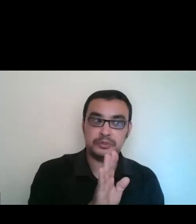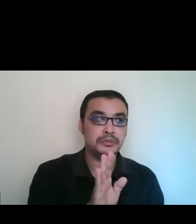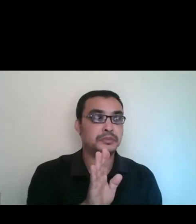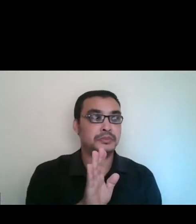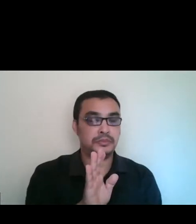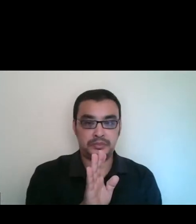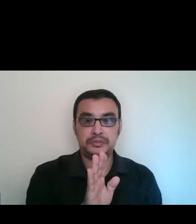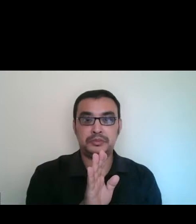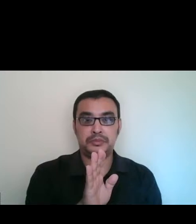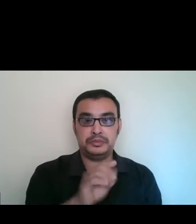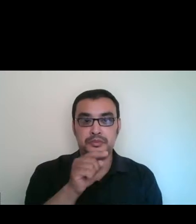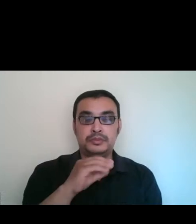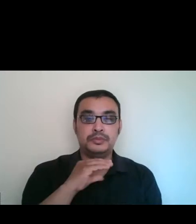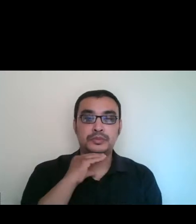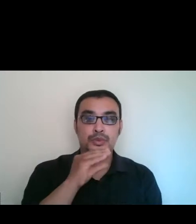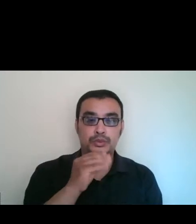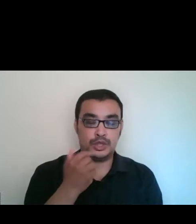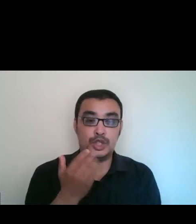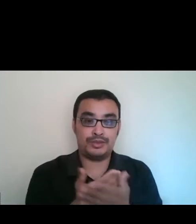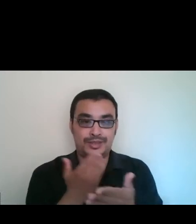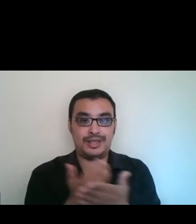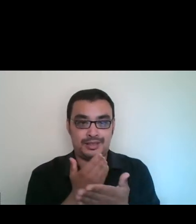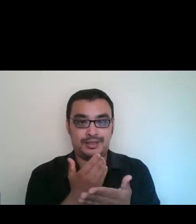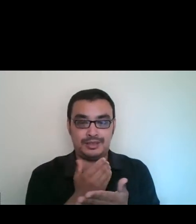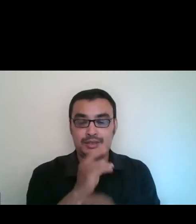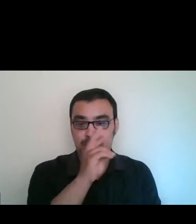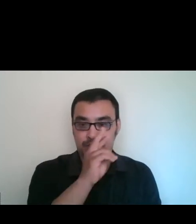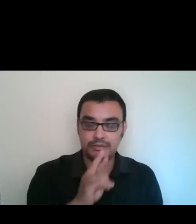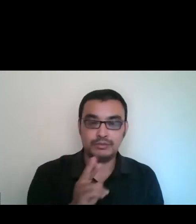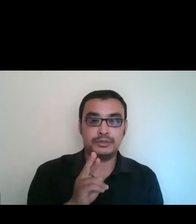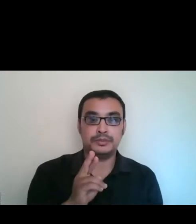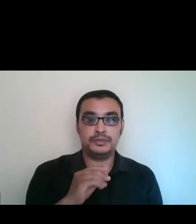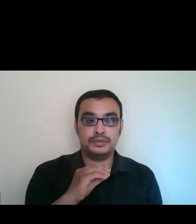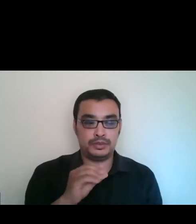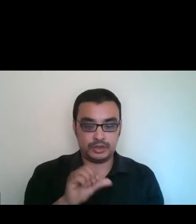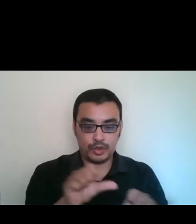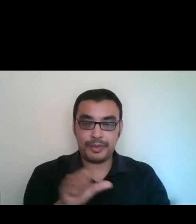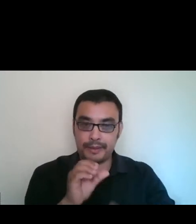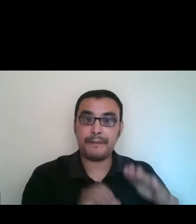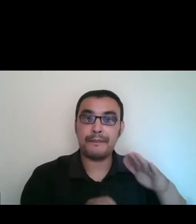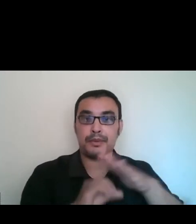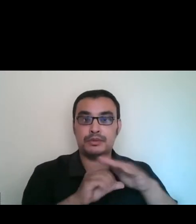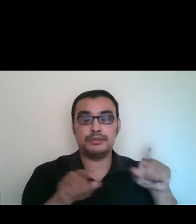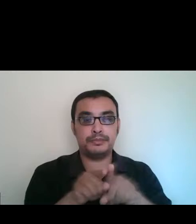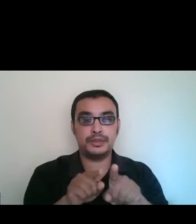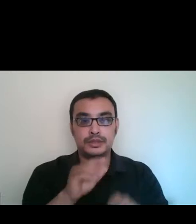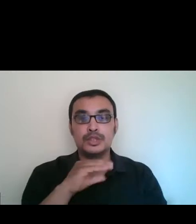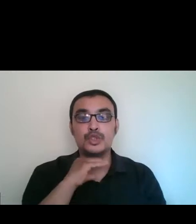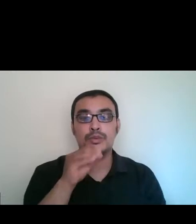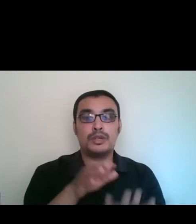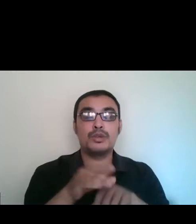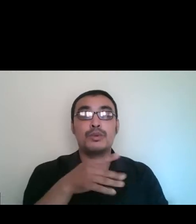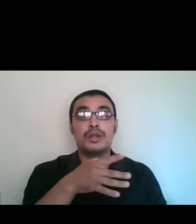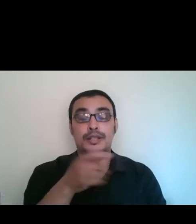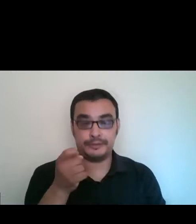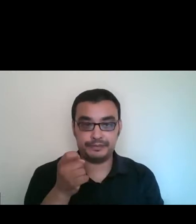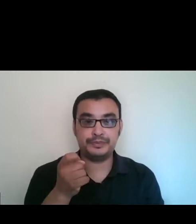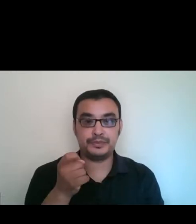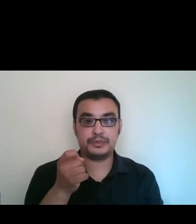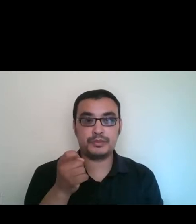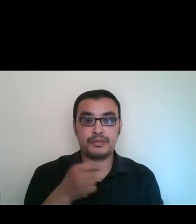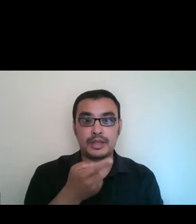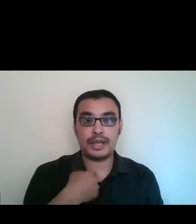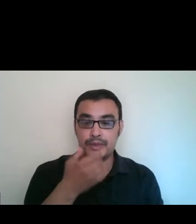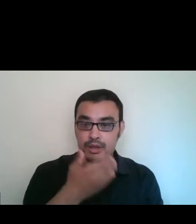with youth organizations and on access to land for young people. We will now